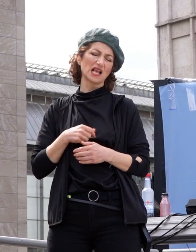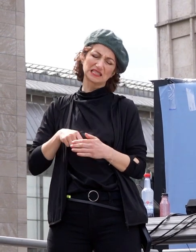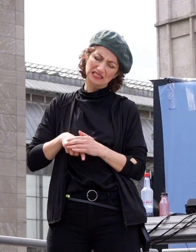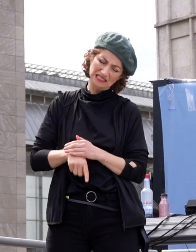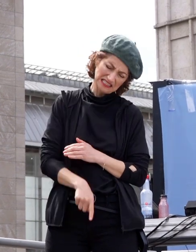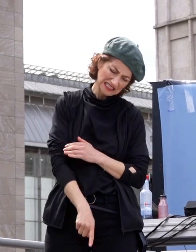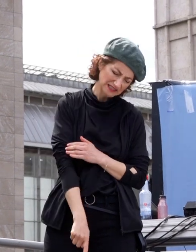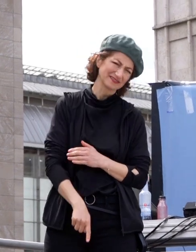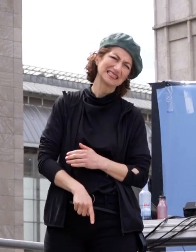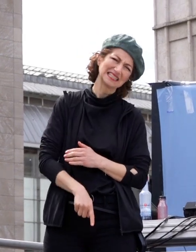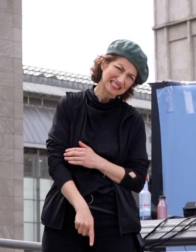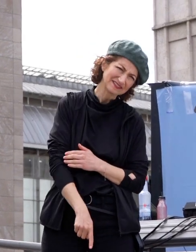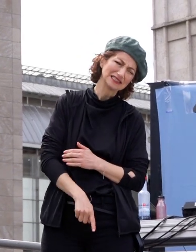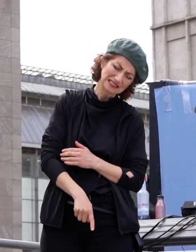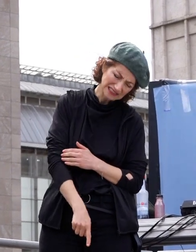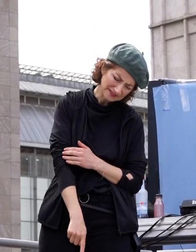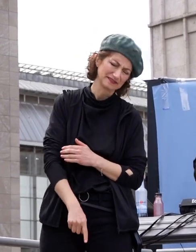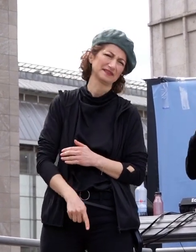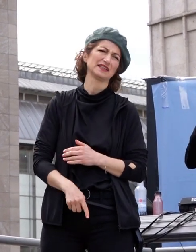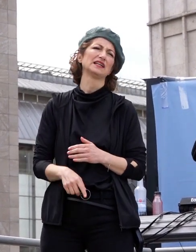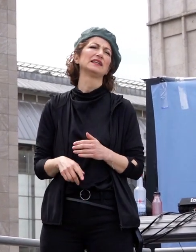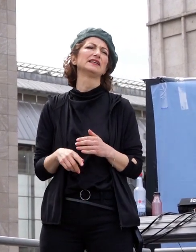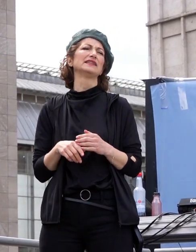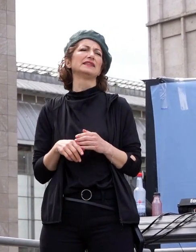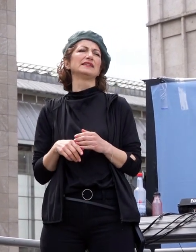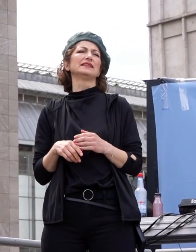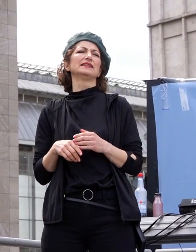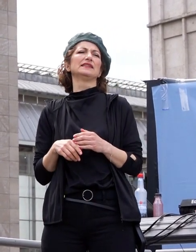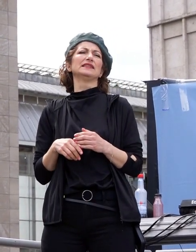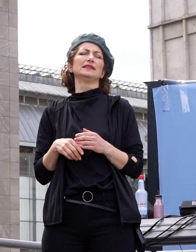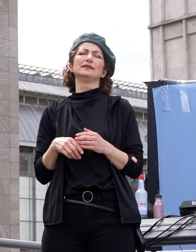I speak from a place of anger